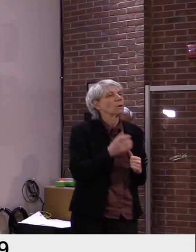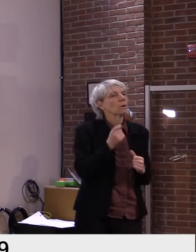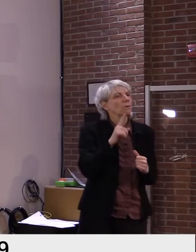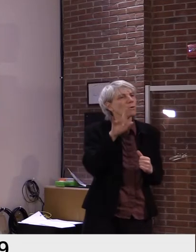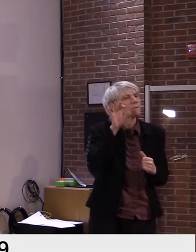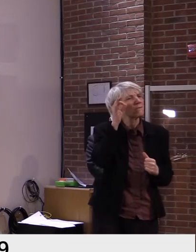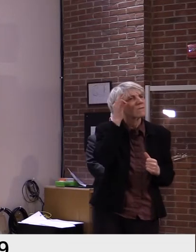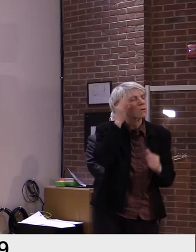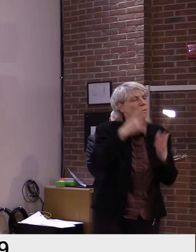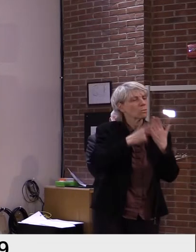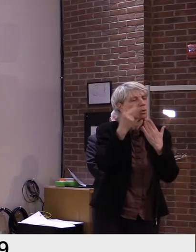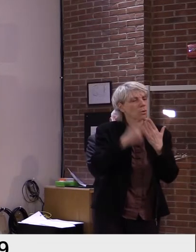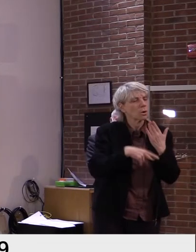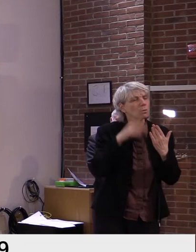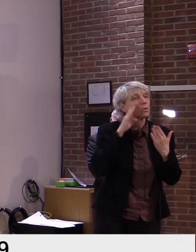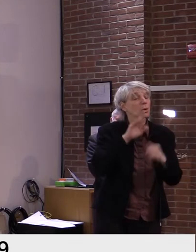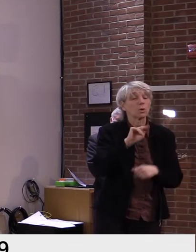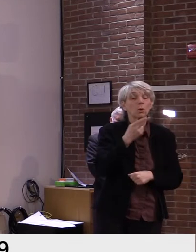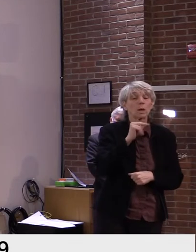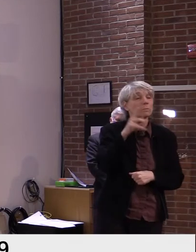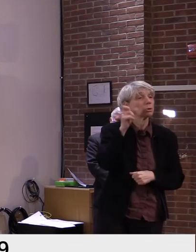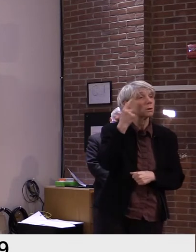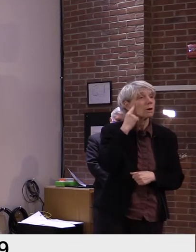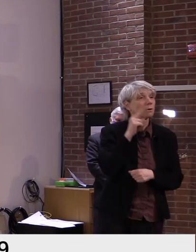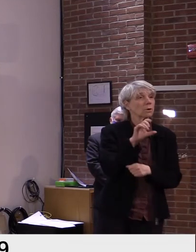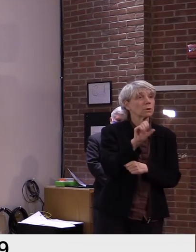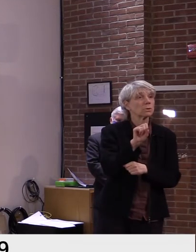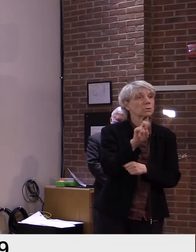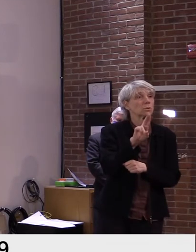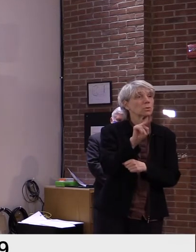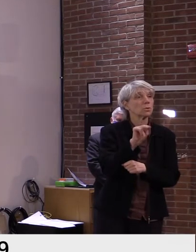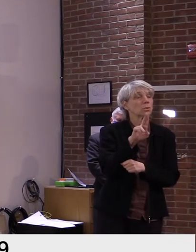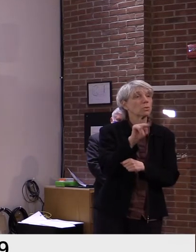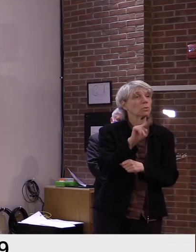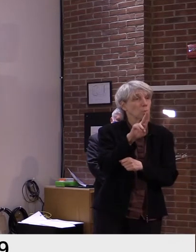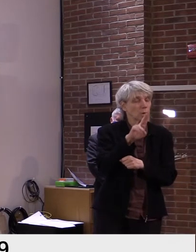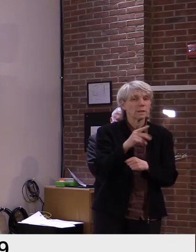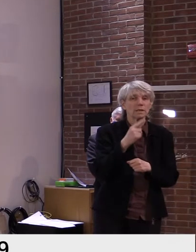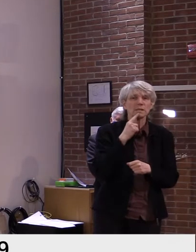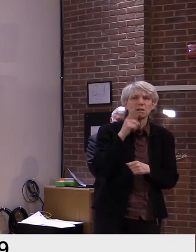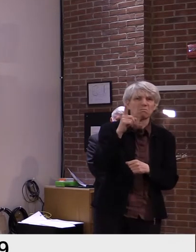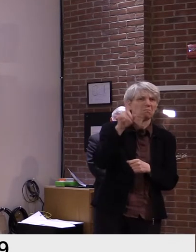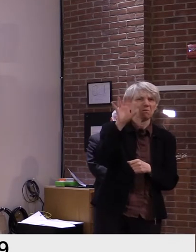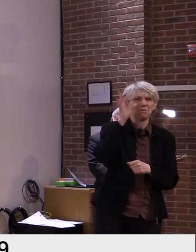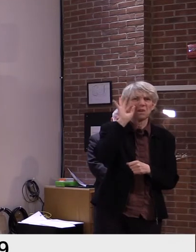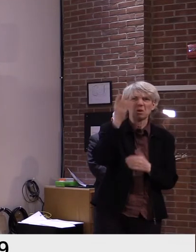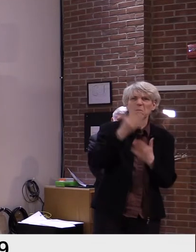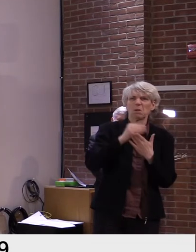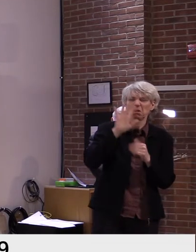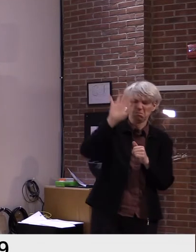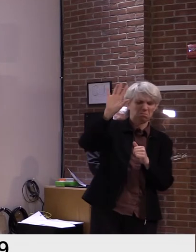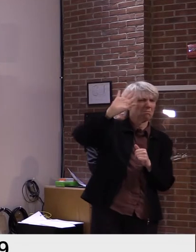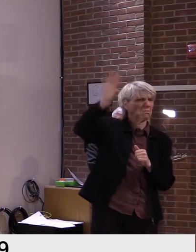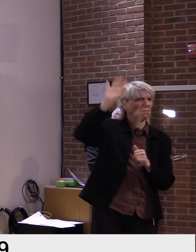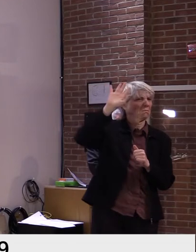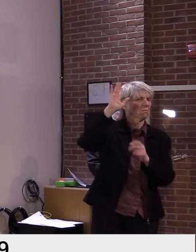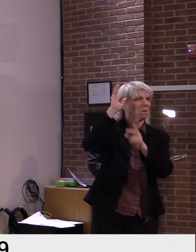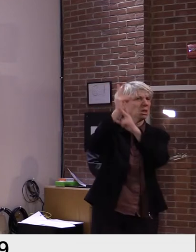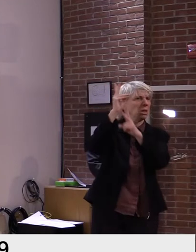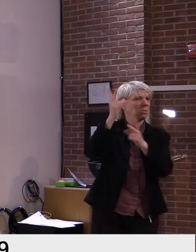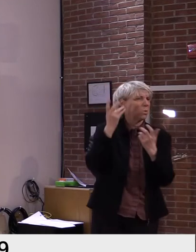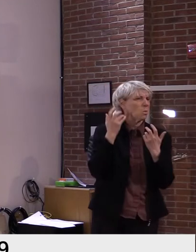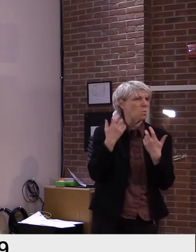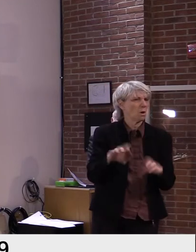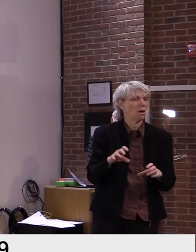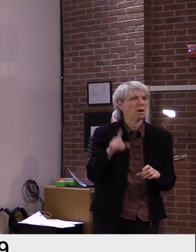Sununu, your colleague in New Hampshire, basically said, "Oh, we don't want that money, or the federal government shouldn't give the states and the municipalities